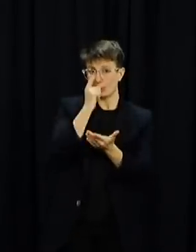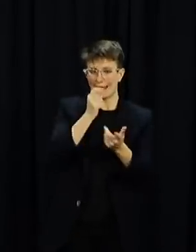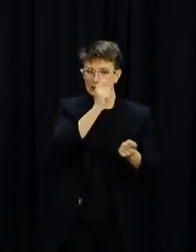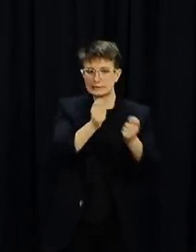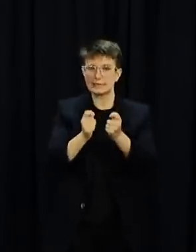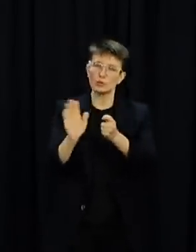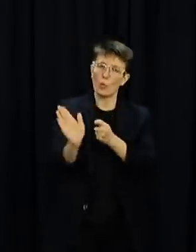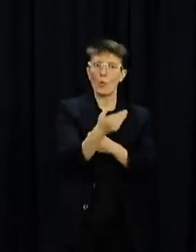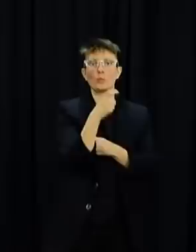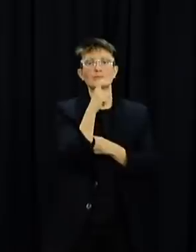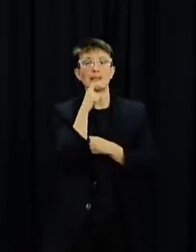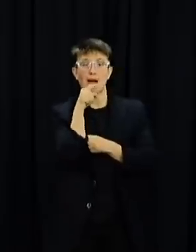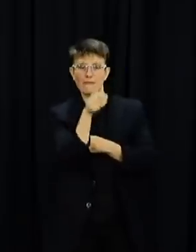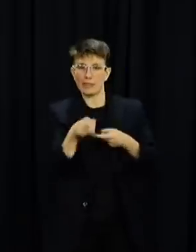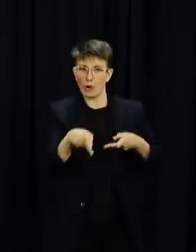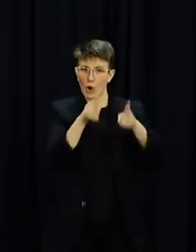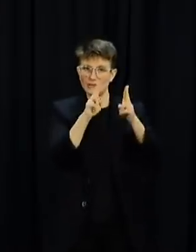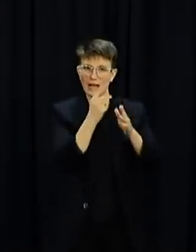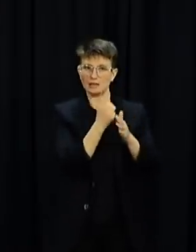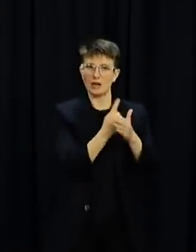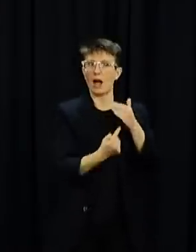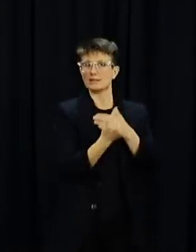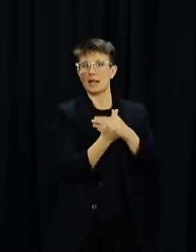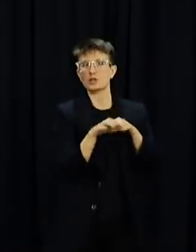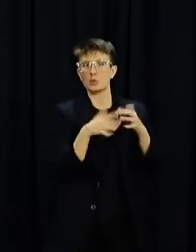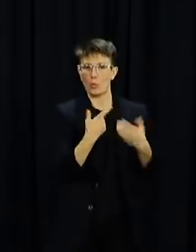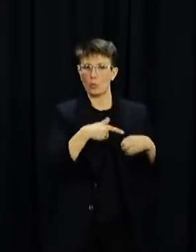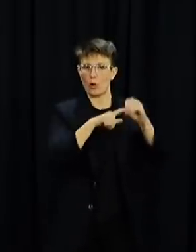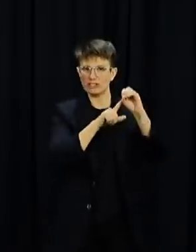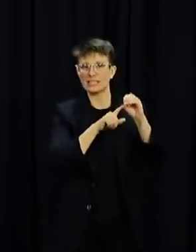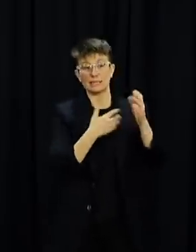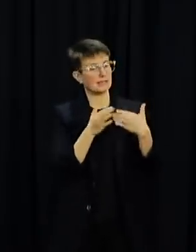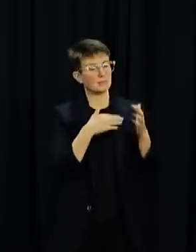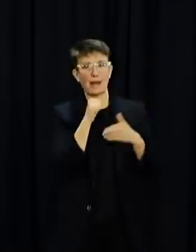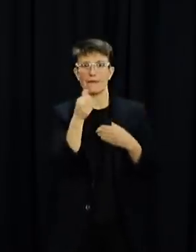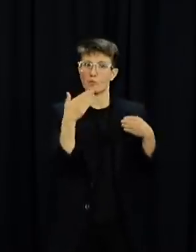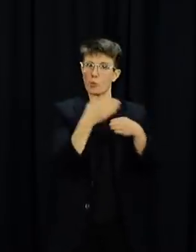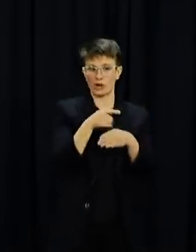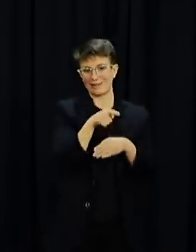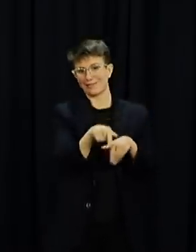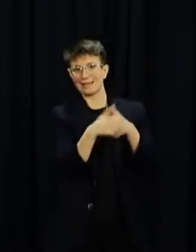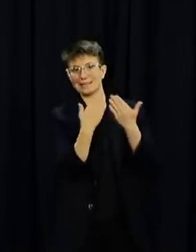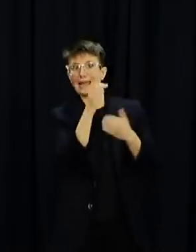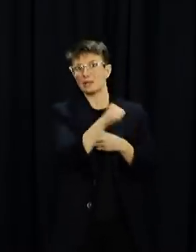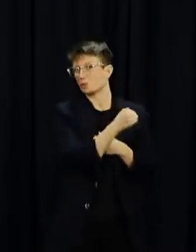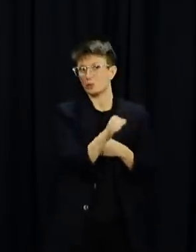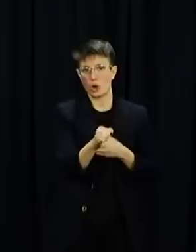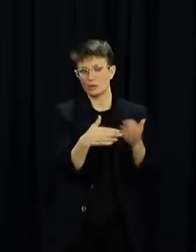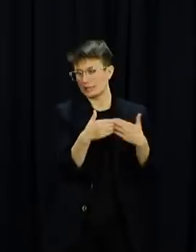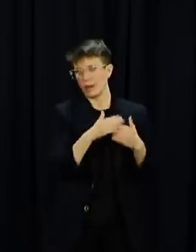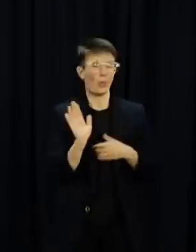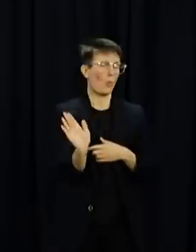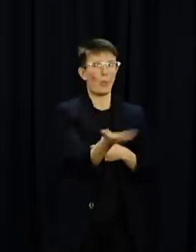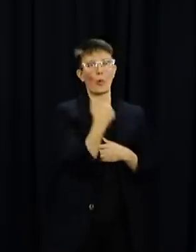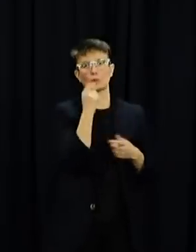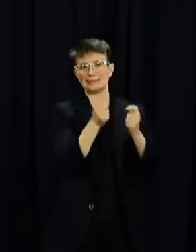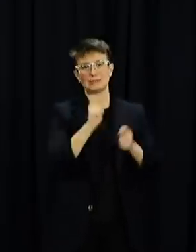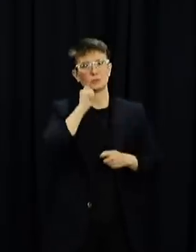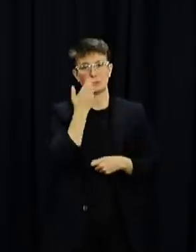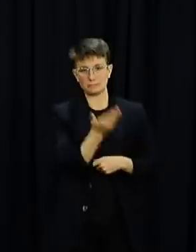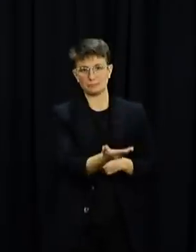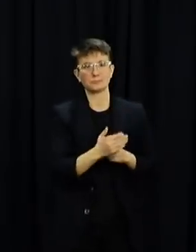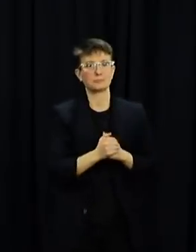MIQs, whether they are on shift or off shift, to make sure that we have covered off those high-risk areas. How